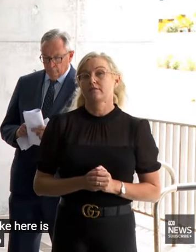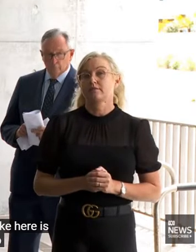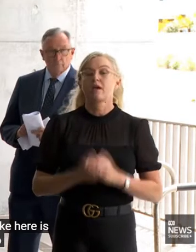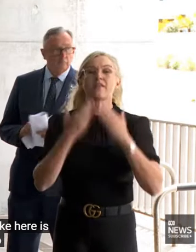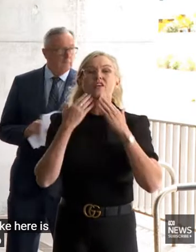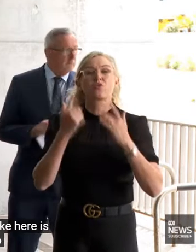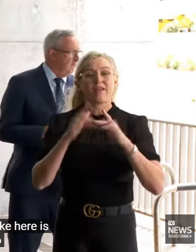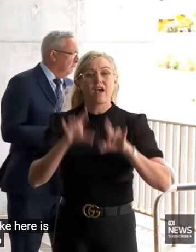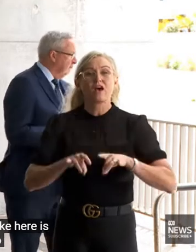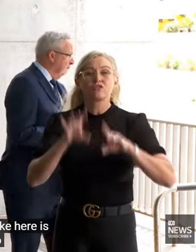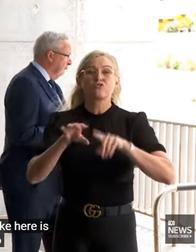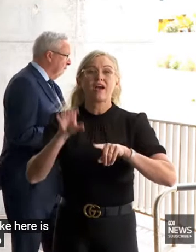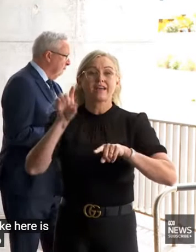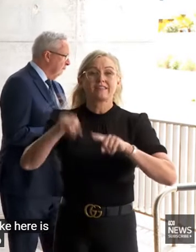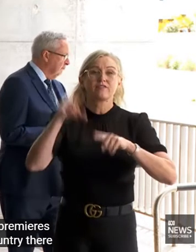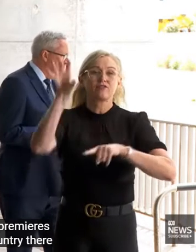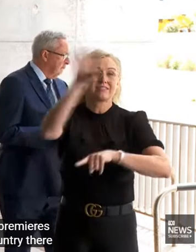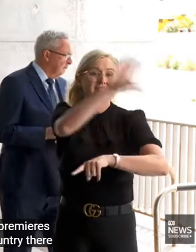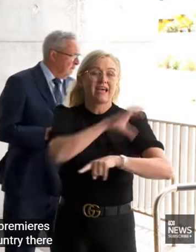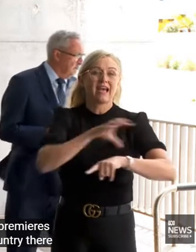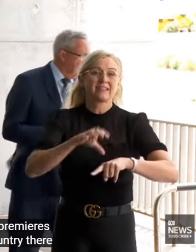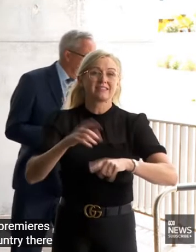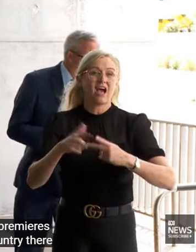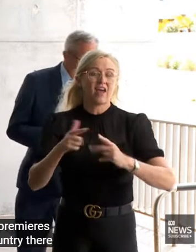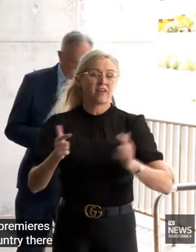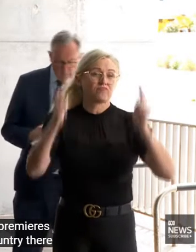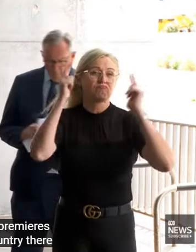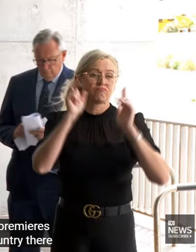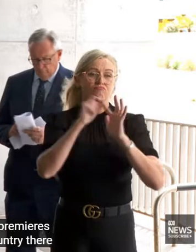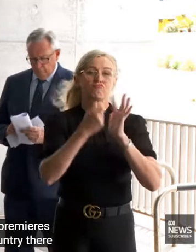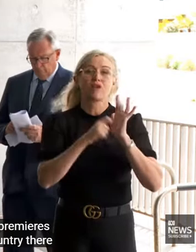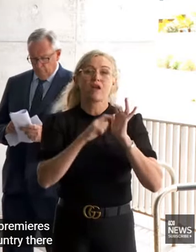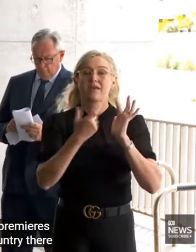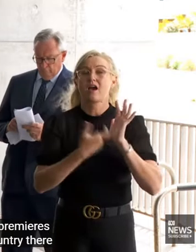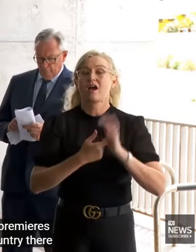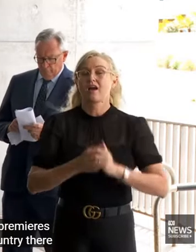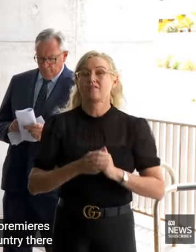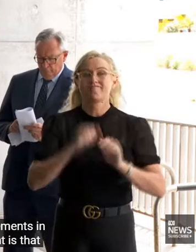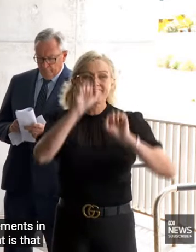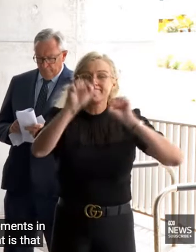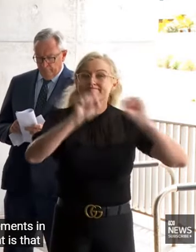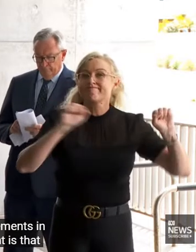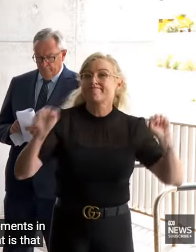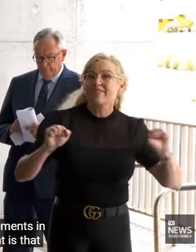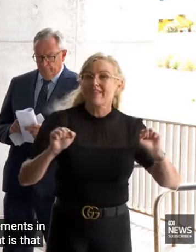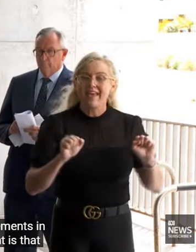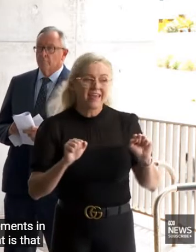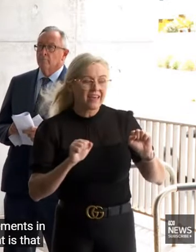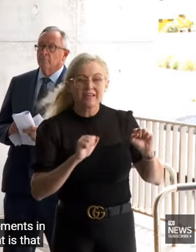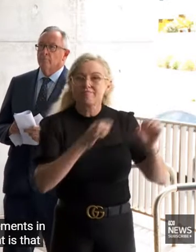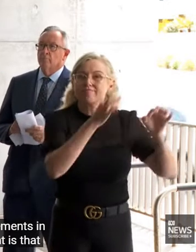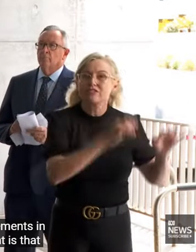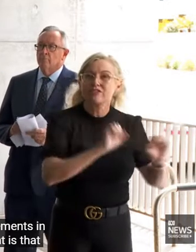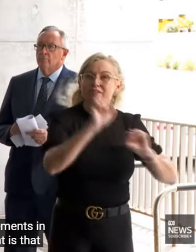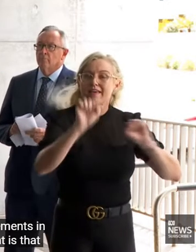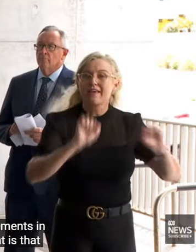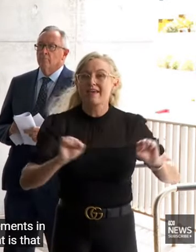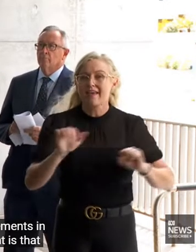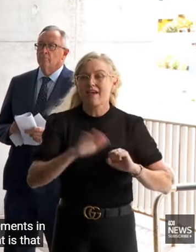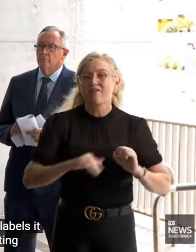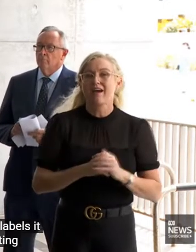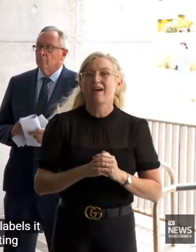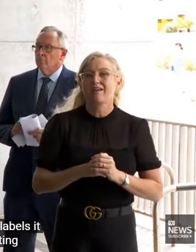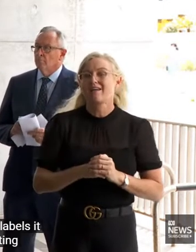premiers around the country. There are obviously requirements in place at the moment, as the Health Minister labels it, the